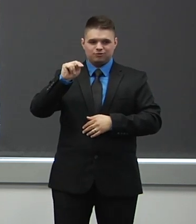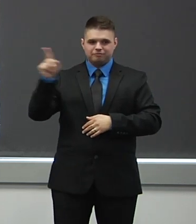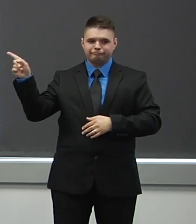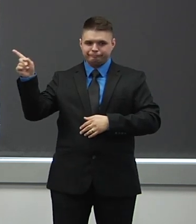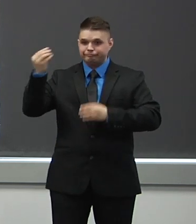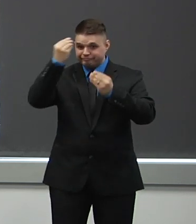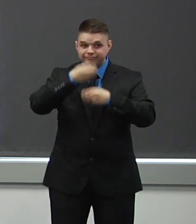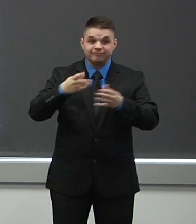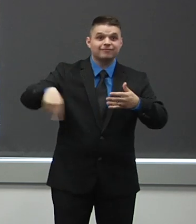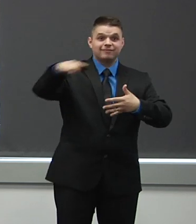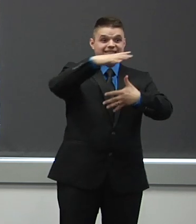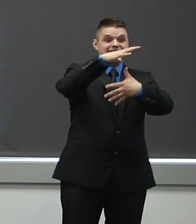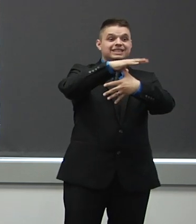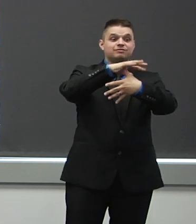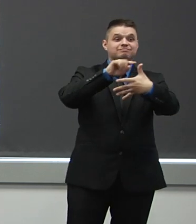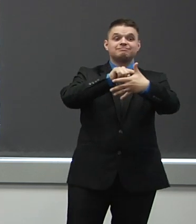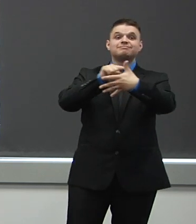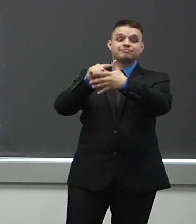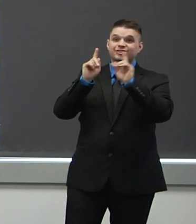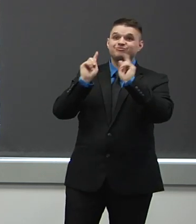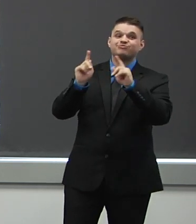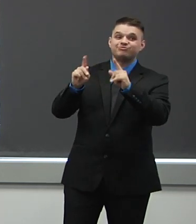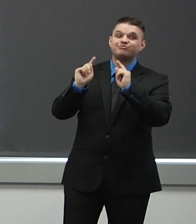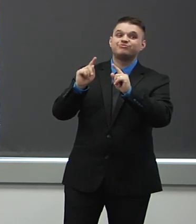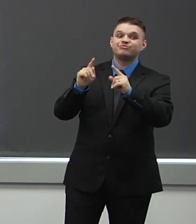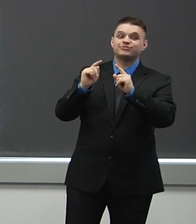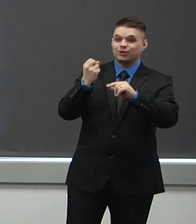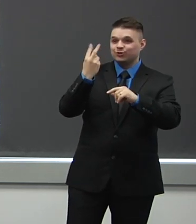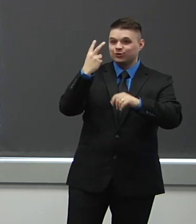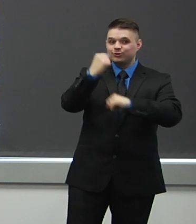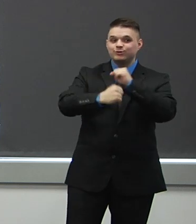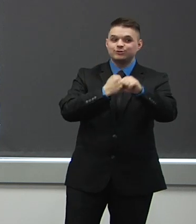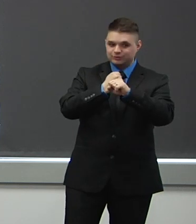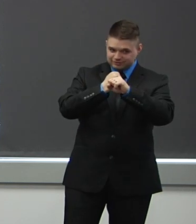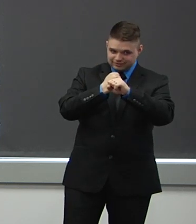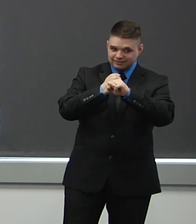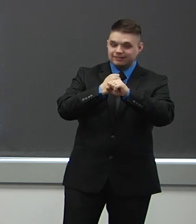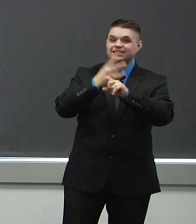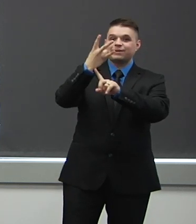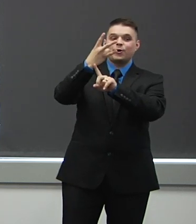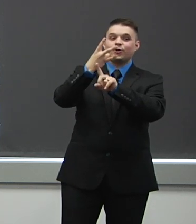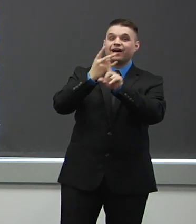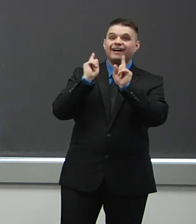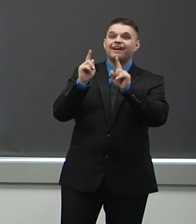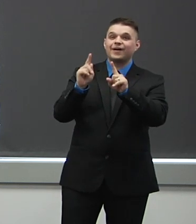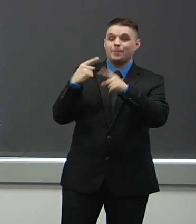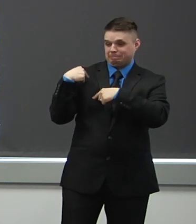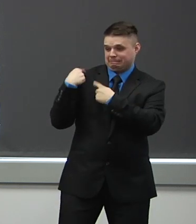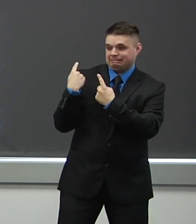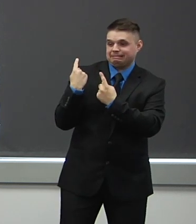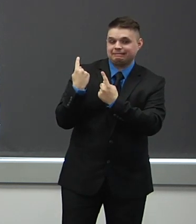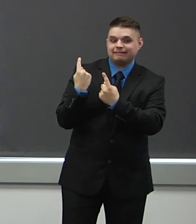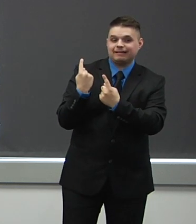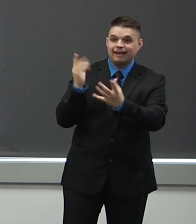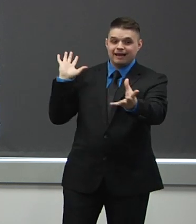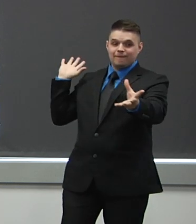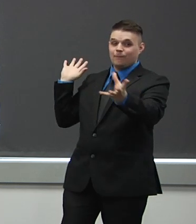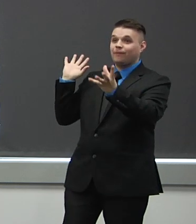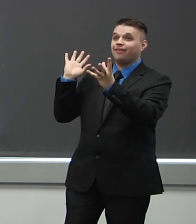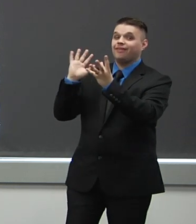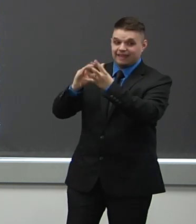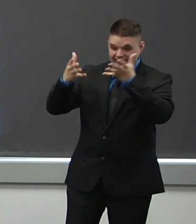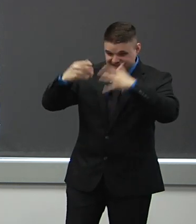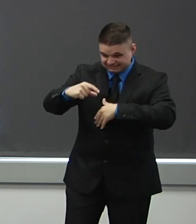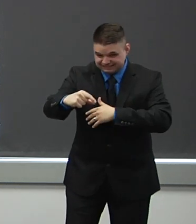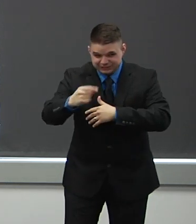our public schools for 12 years and 7 months. The part that they're missing and that we're overcoming